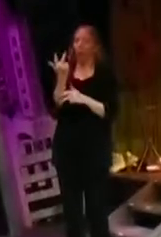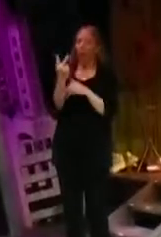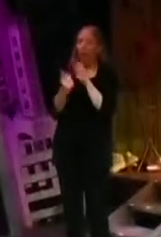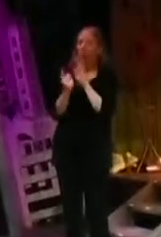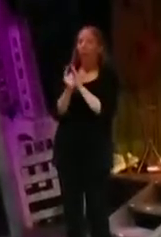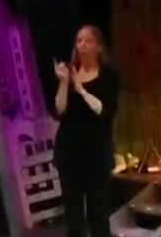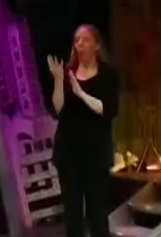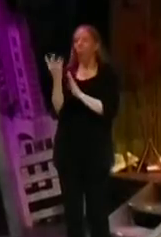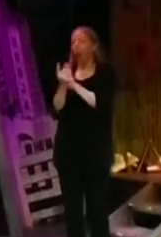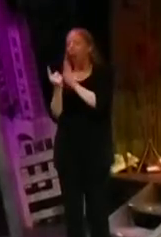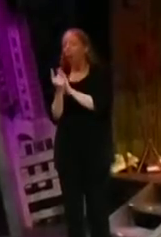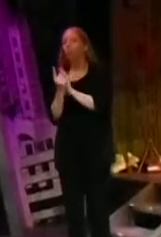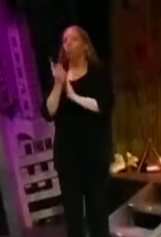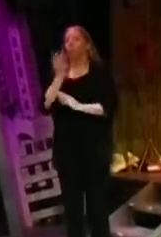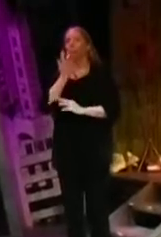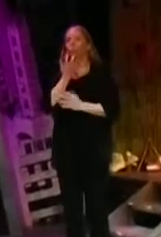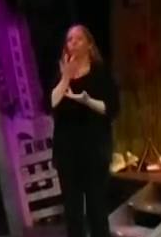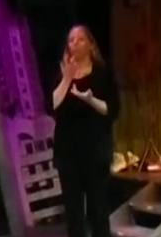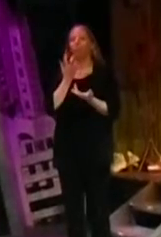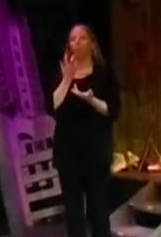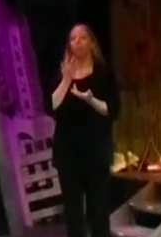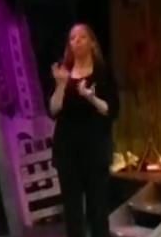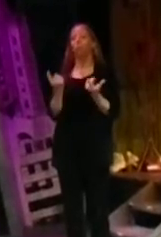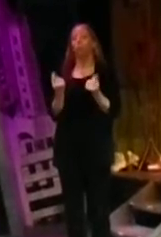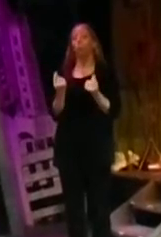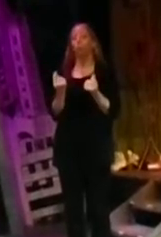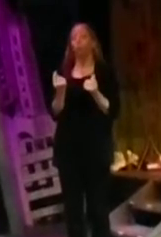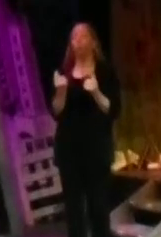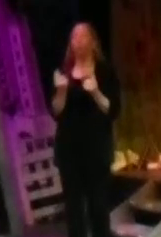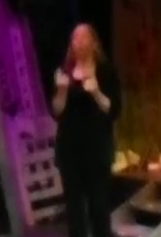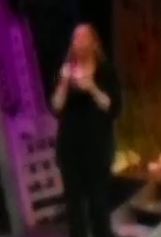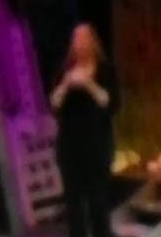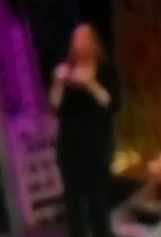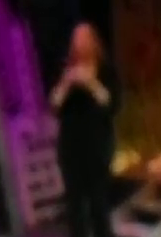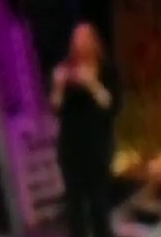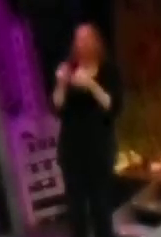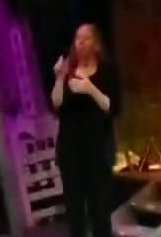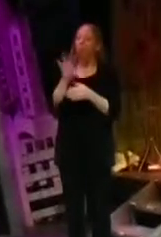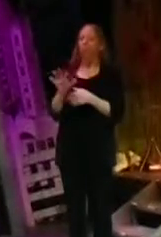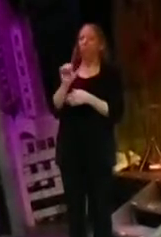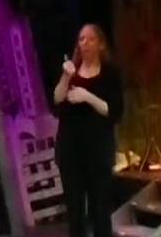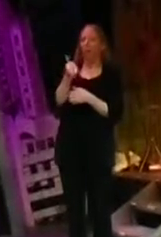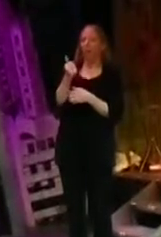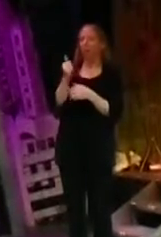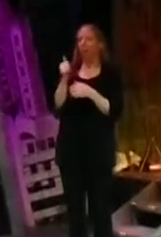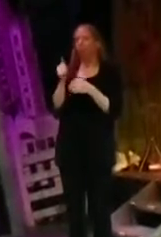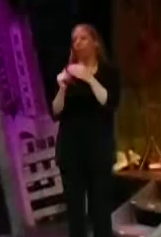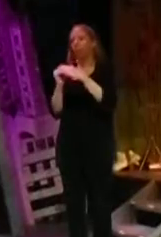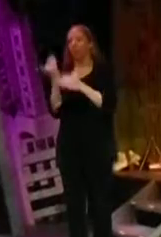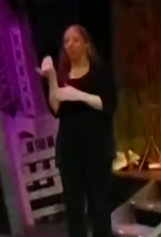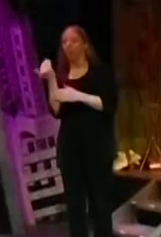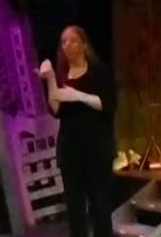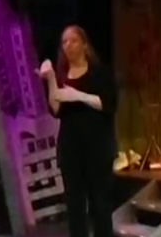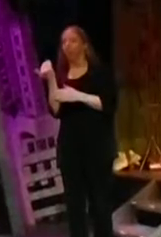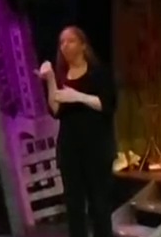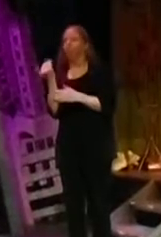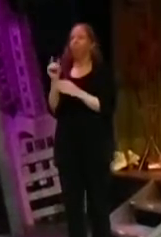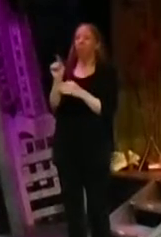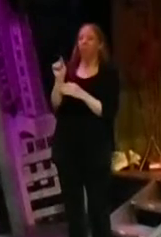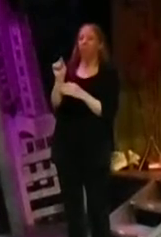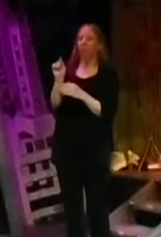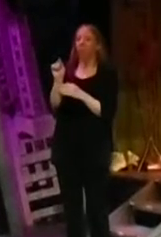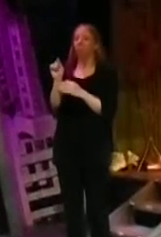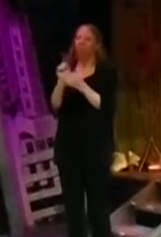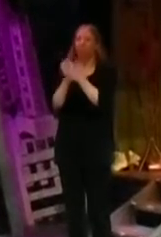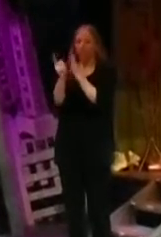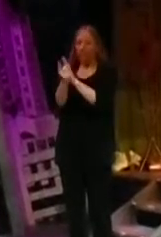3 or 4 hours. And out of that, currently what we do with them is we write 10 to 15, in this case, maybe 15 or 20 minute